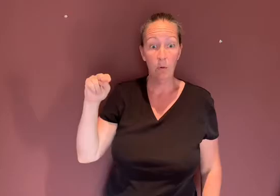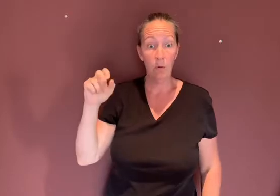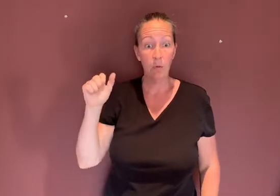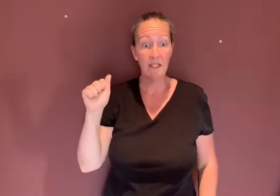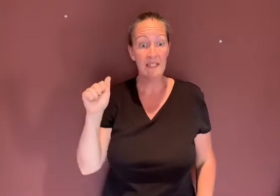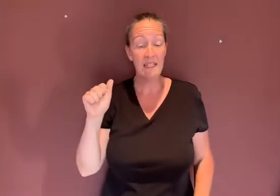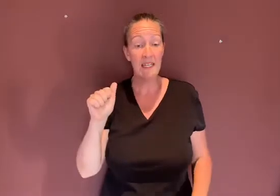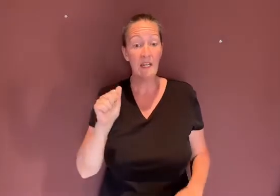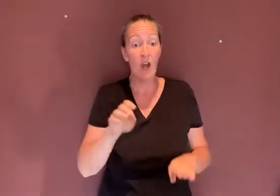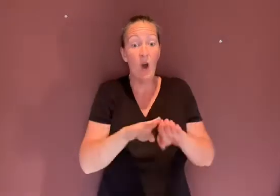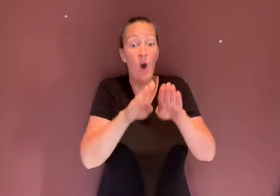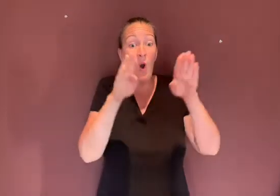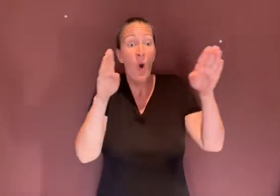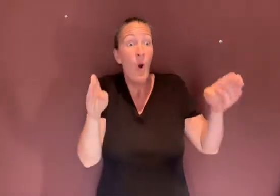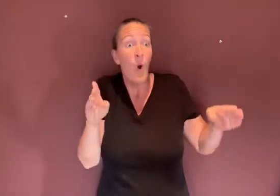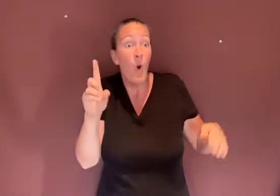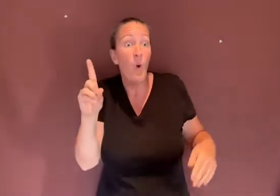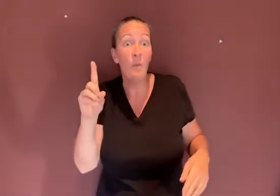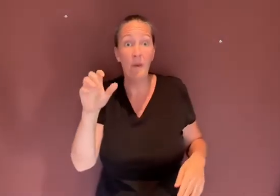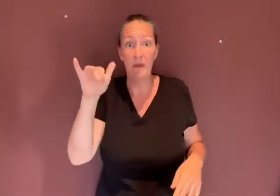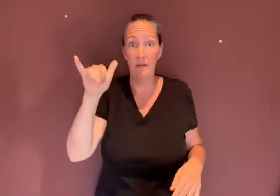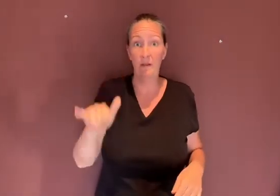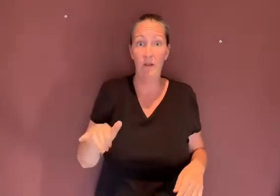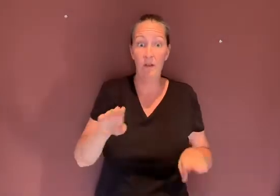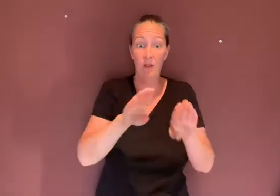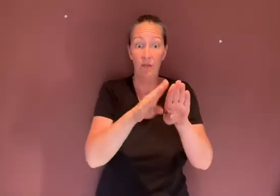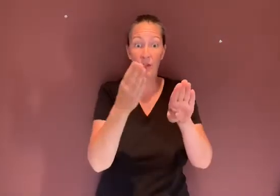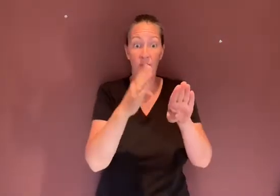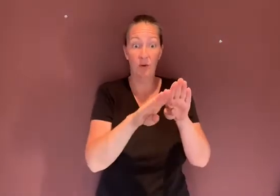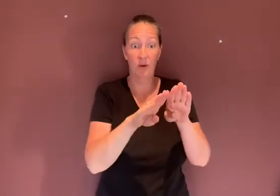When Tina opened the door,